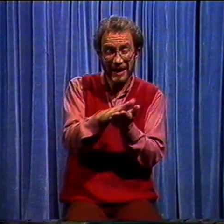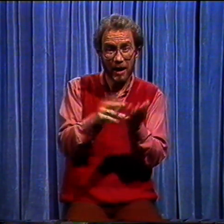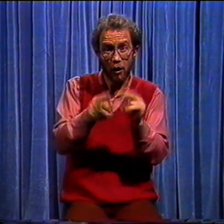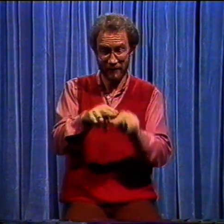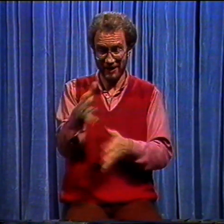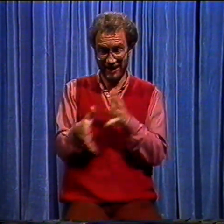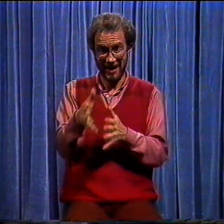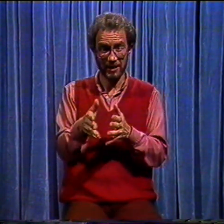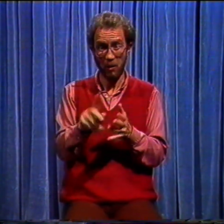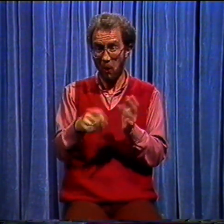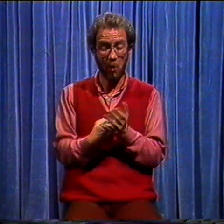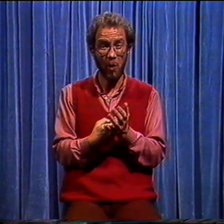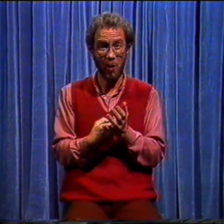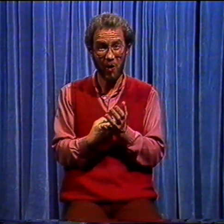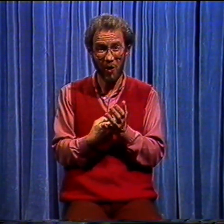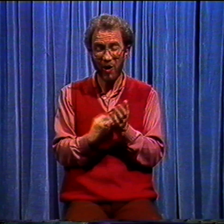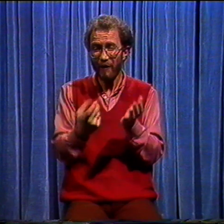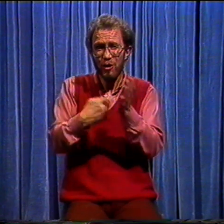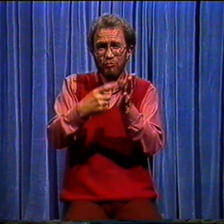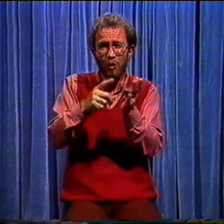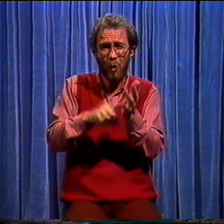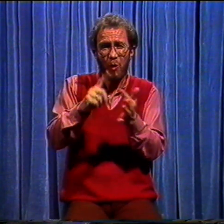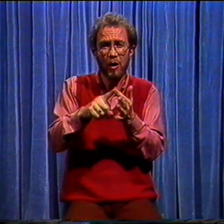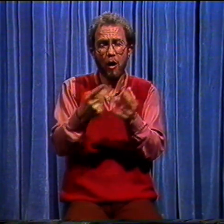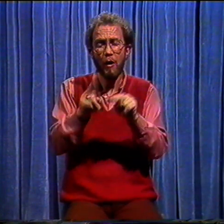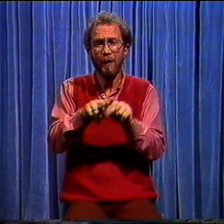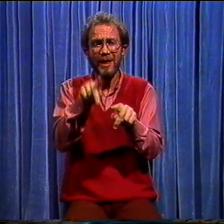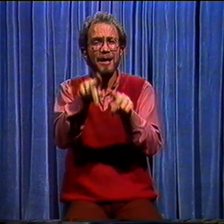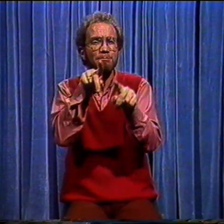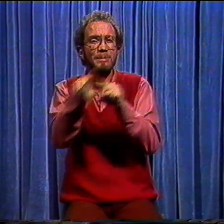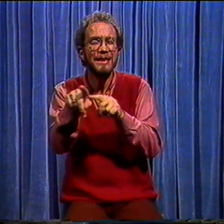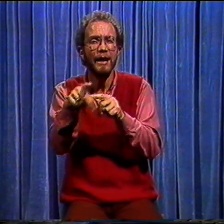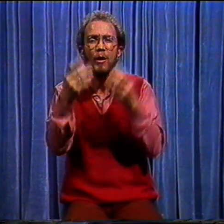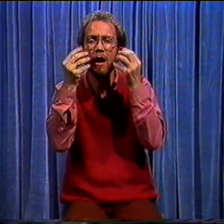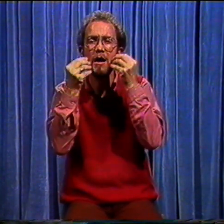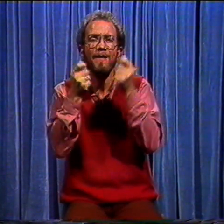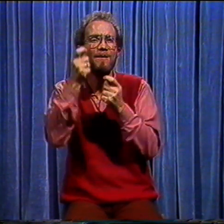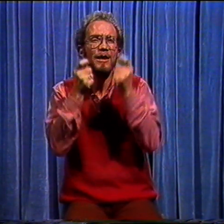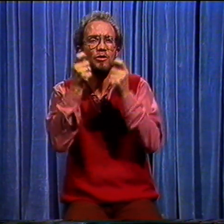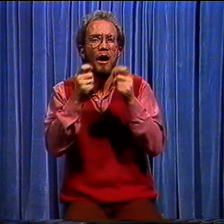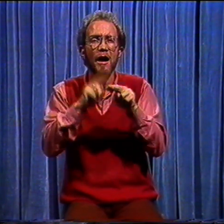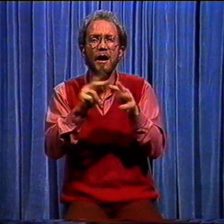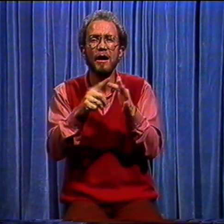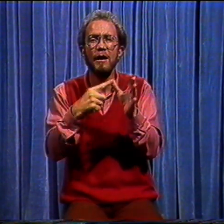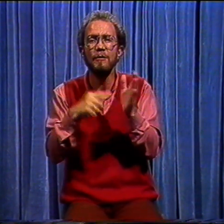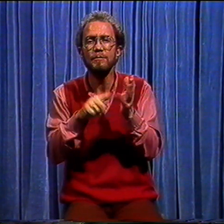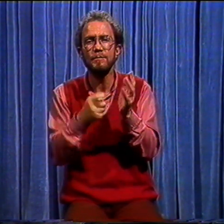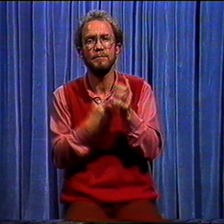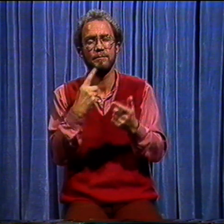meaning of the sign or the role of that particular non-manual feature.